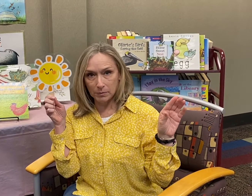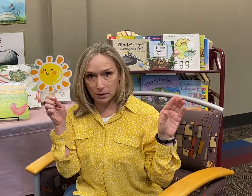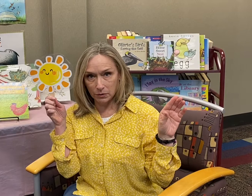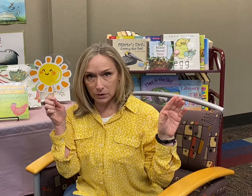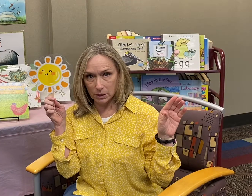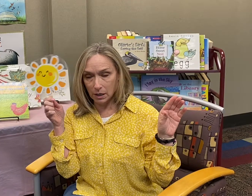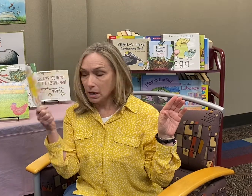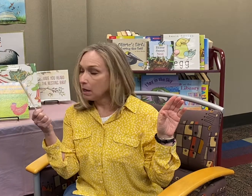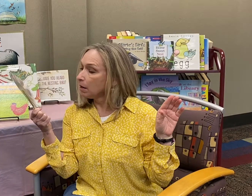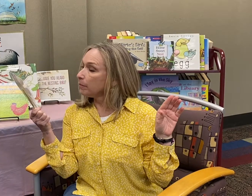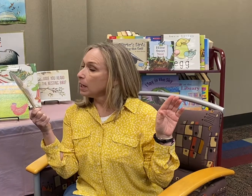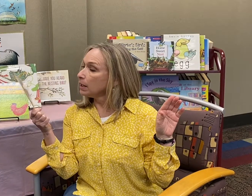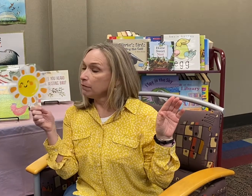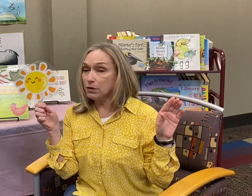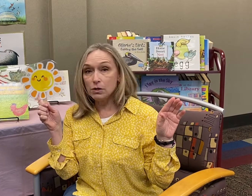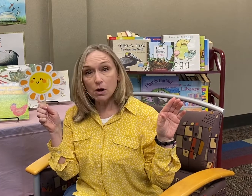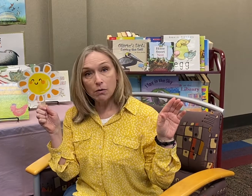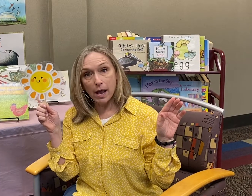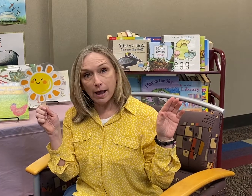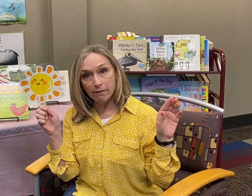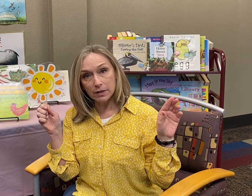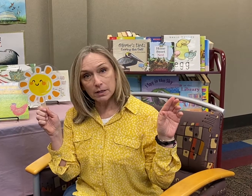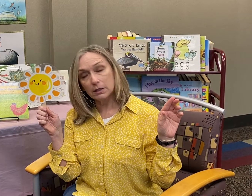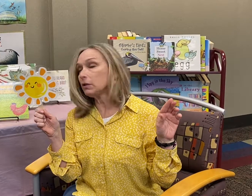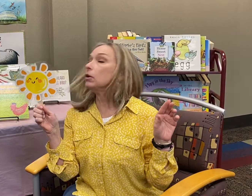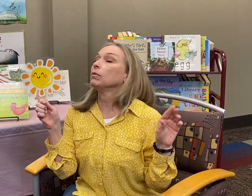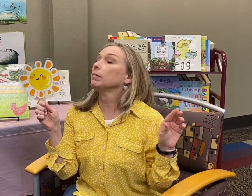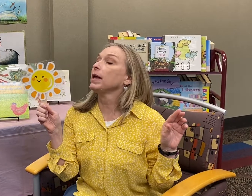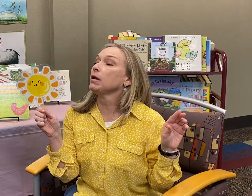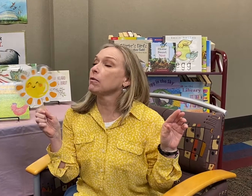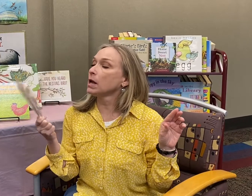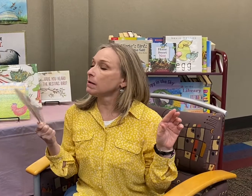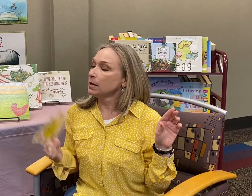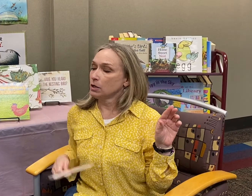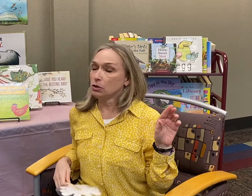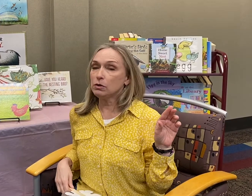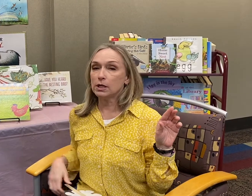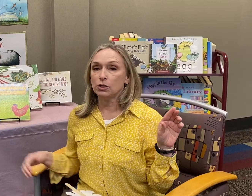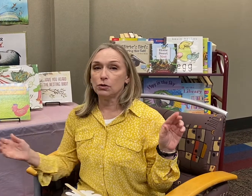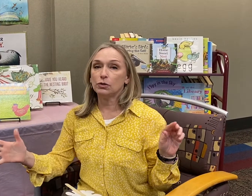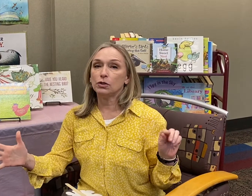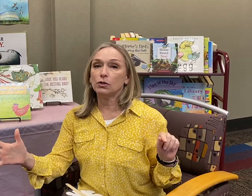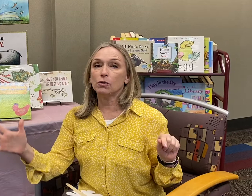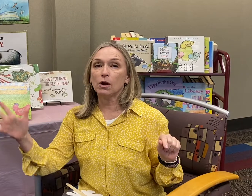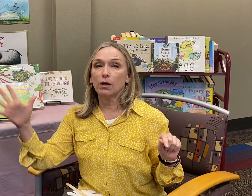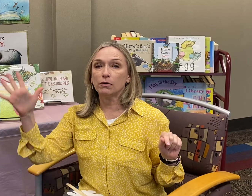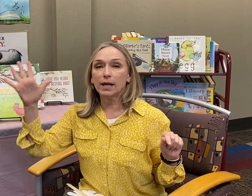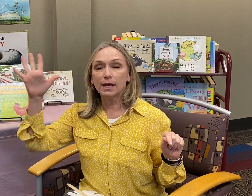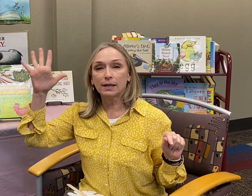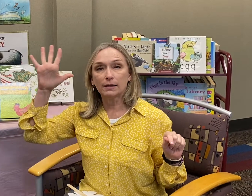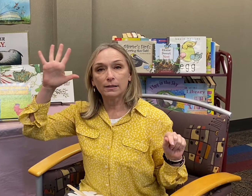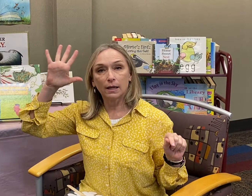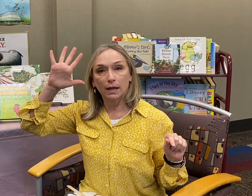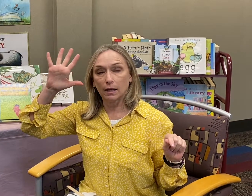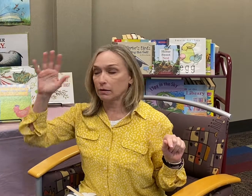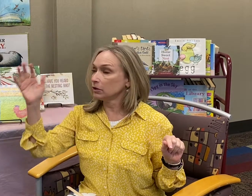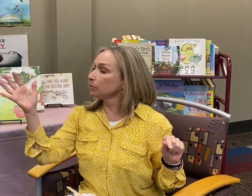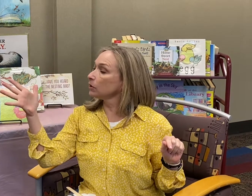popsicle stick. But if you don't have this or you don't wanna make one, you can use your other hand and spread your